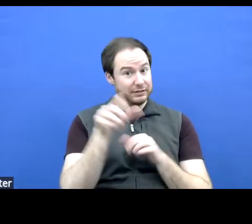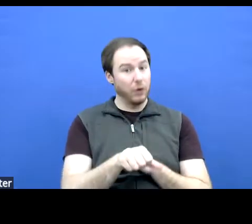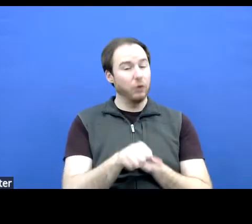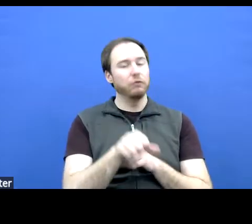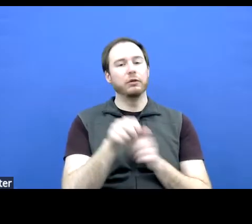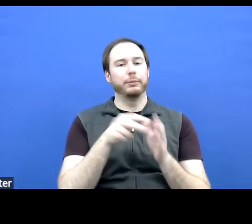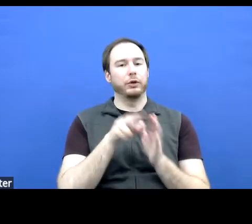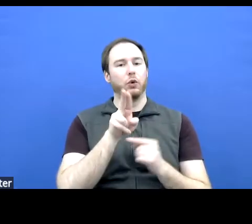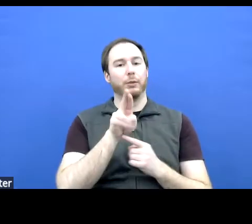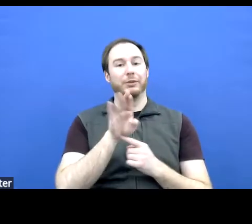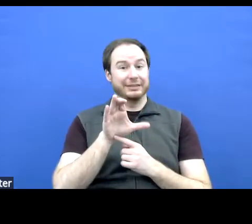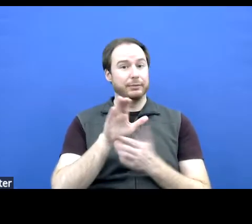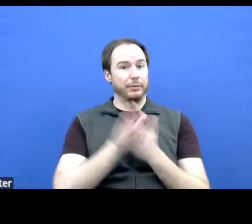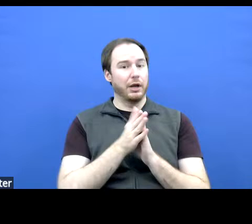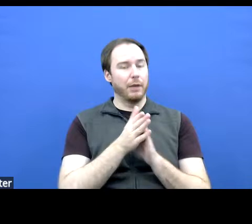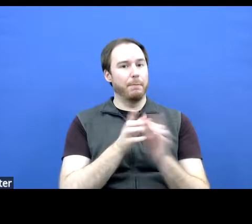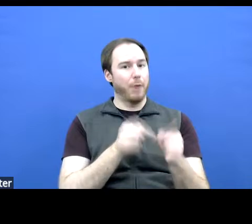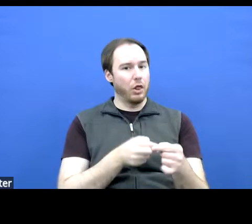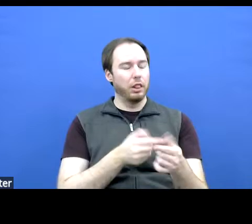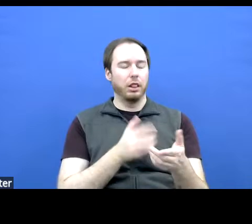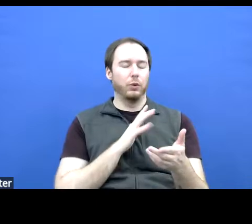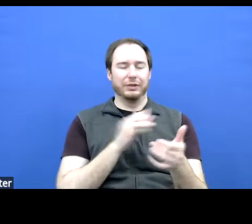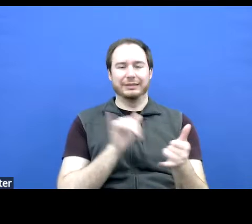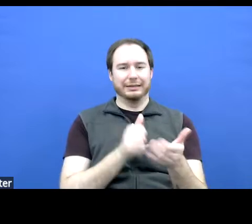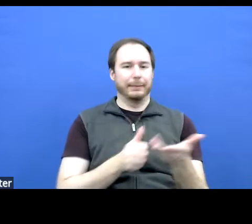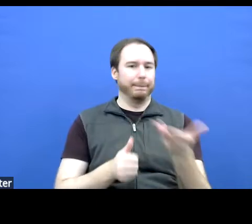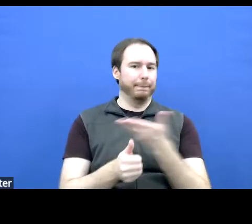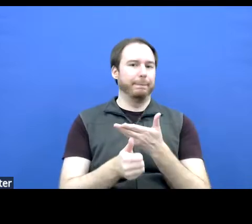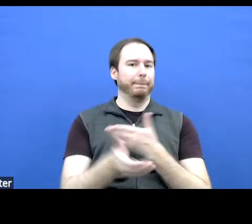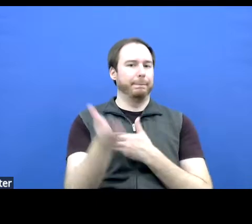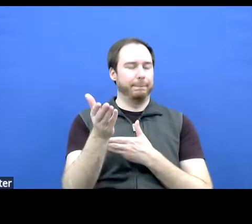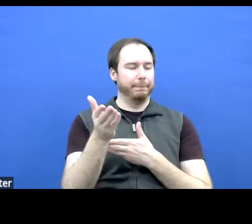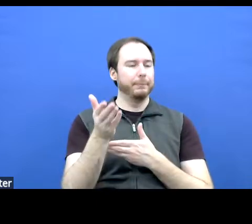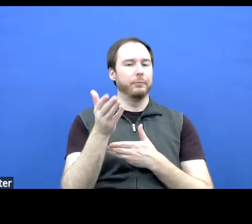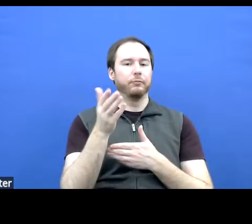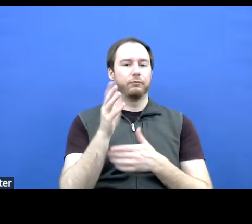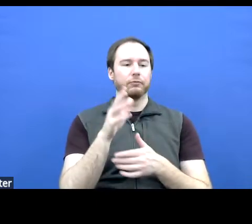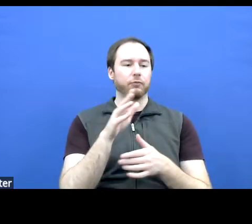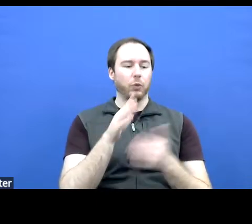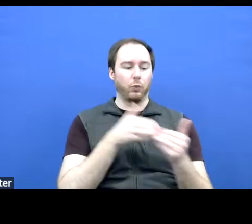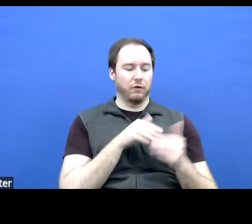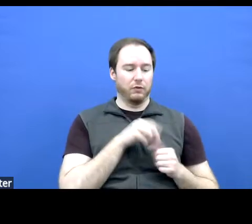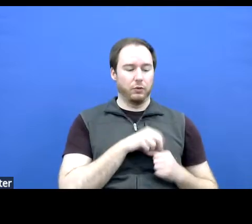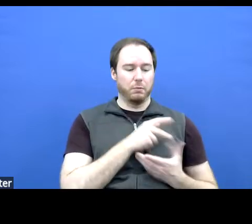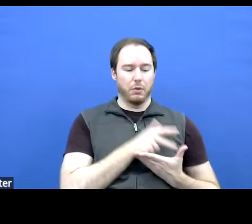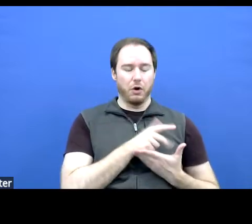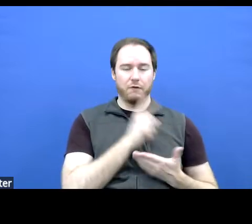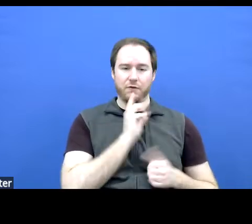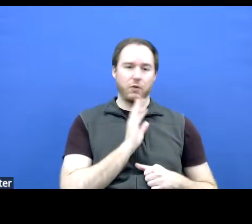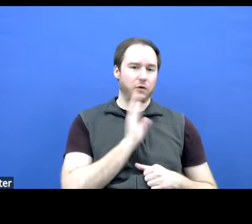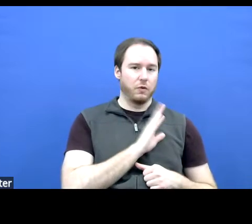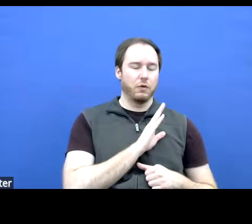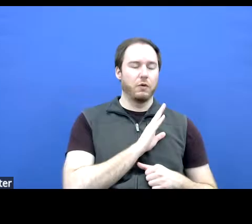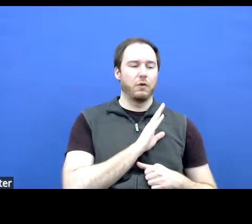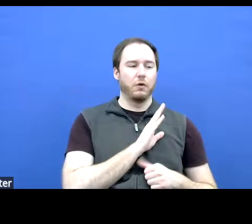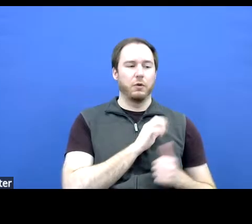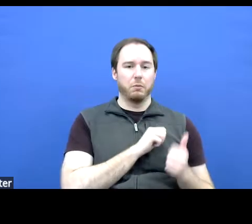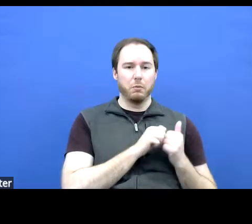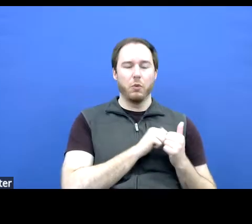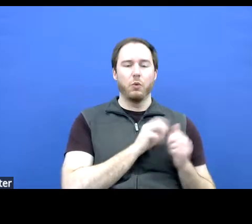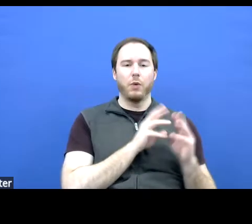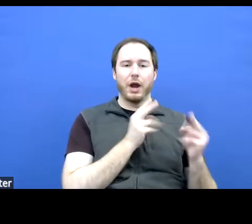that's a URMC parcel, then we would do the same thing. That parcel that includes the parking for